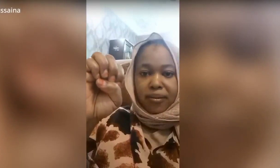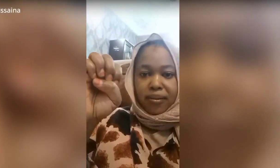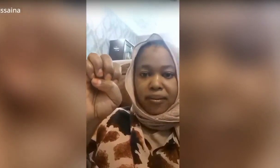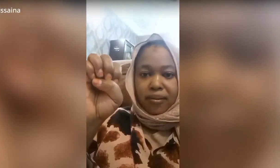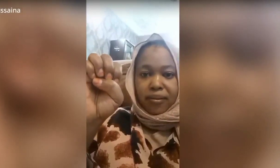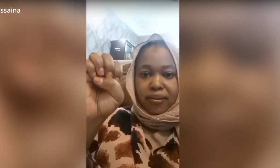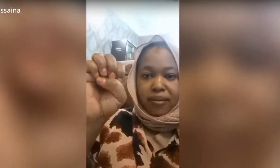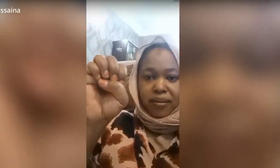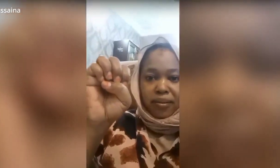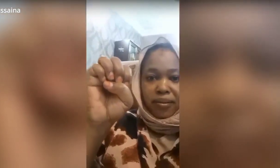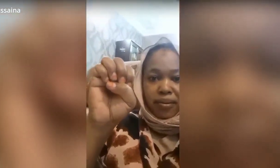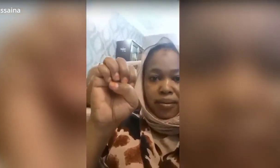F.